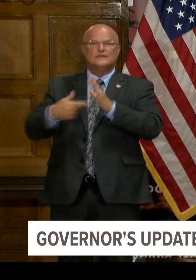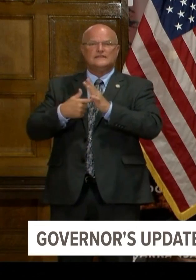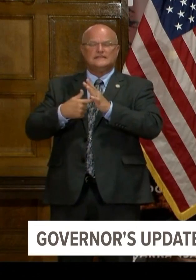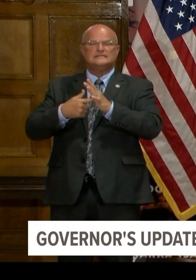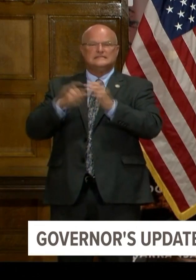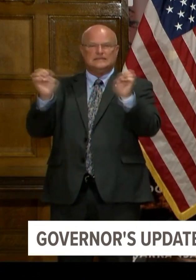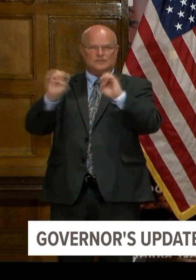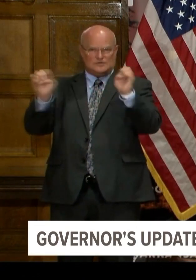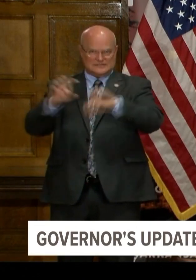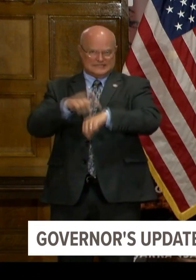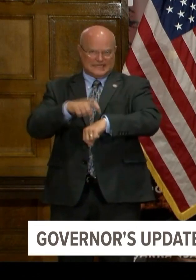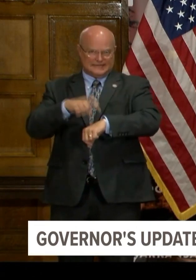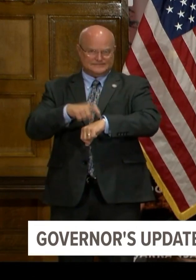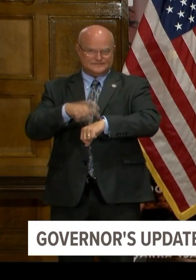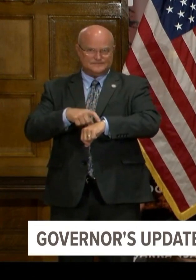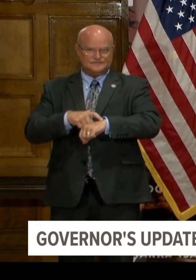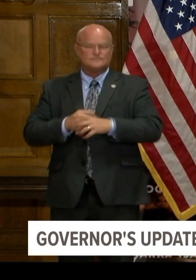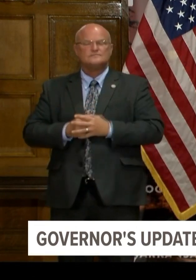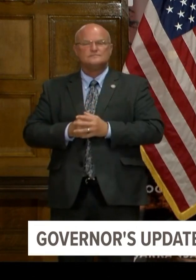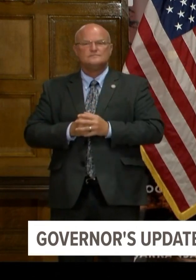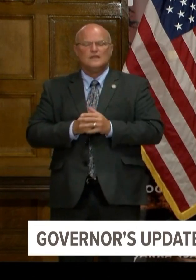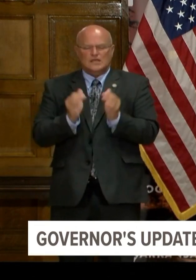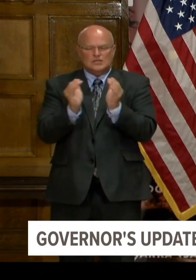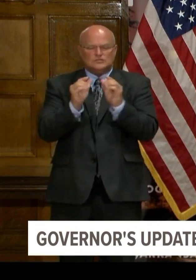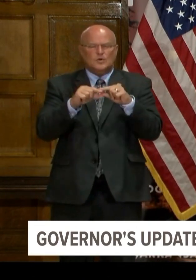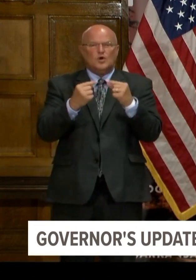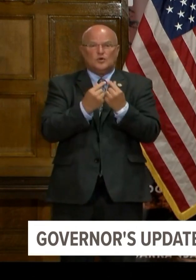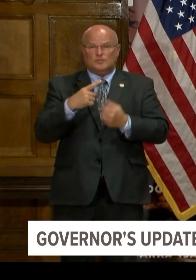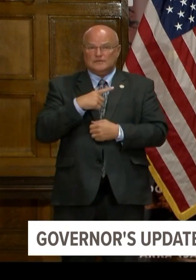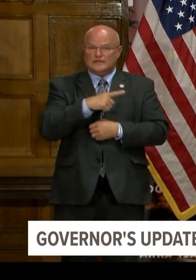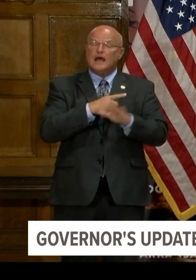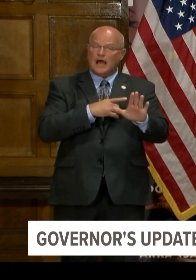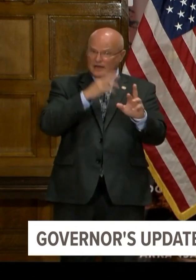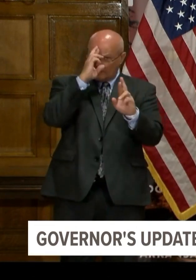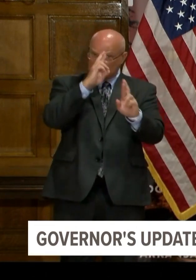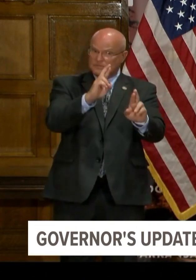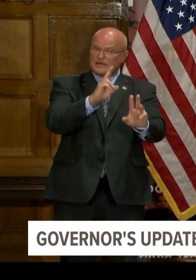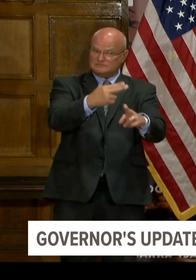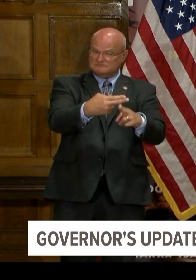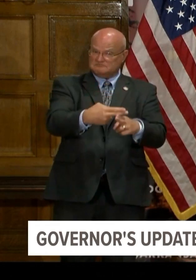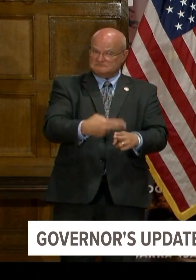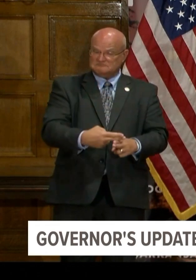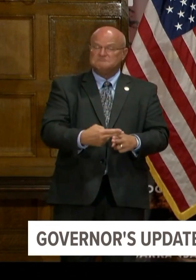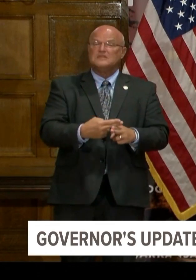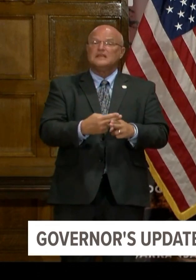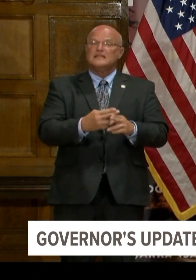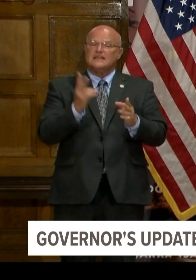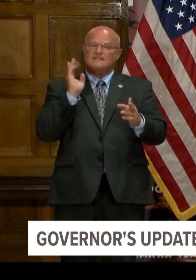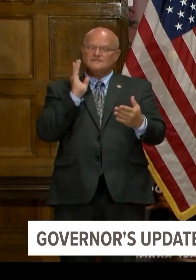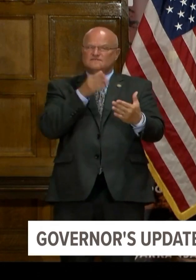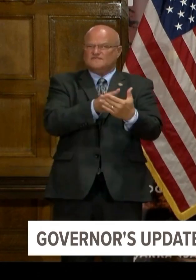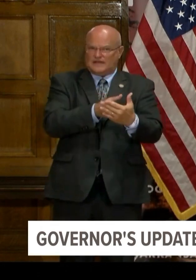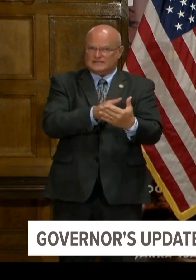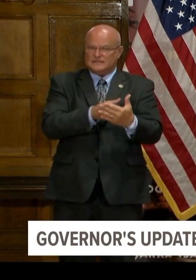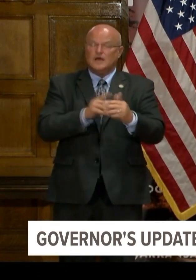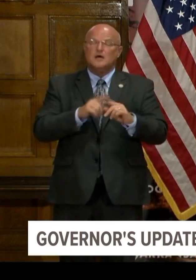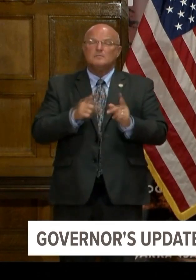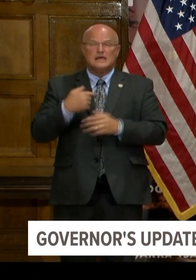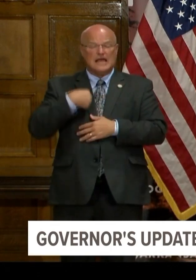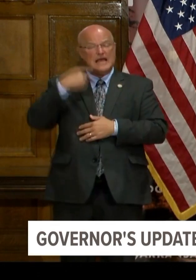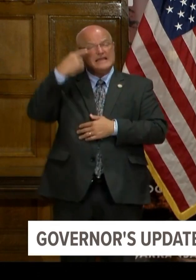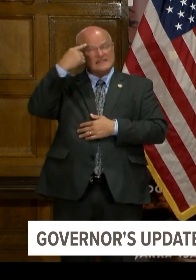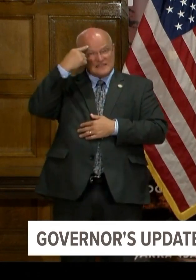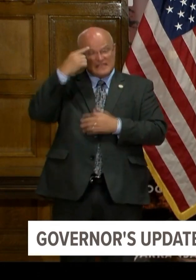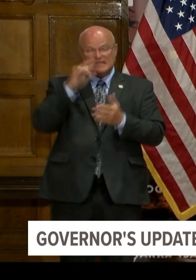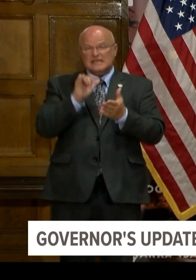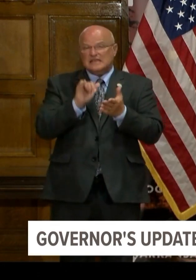pandemic. There is a small group of legislators who I respect that have filed this lawsuit, but I believe that the fact